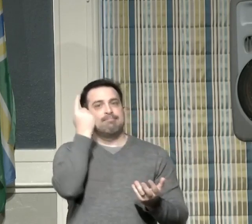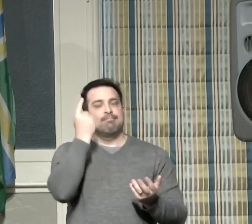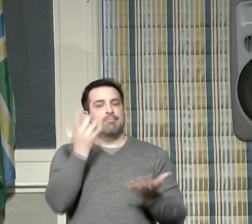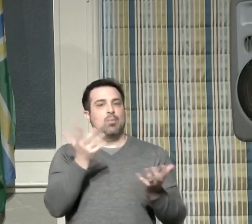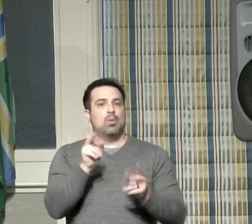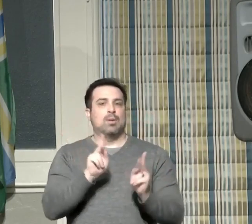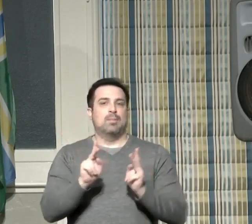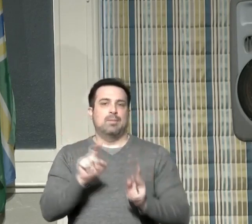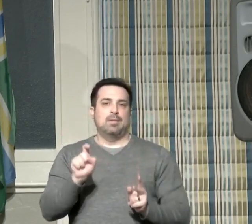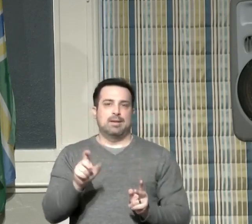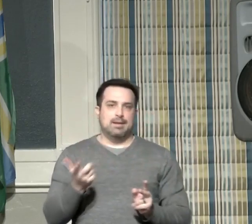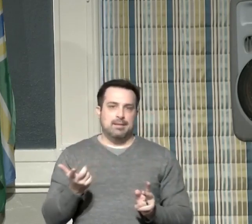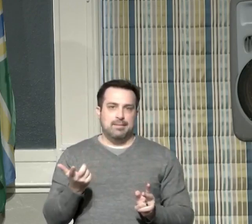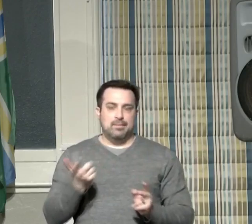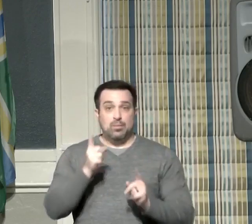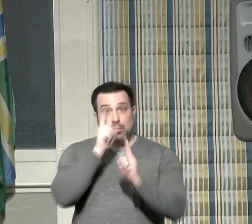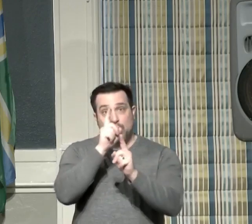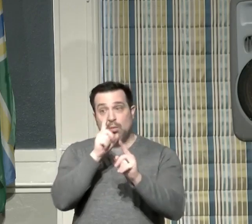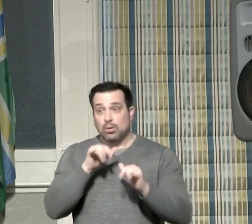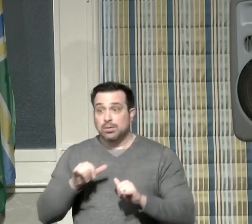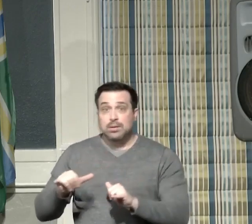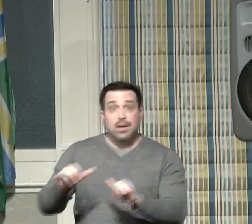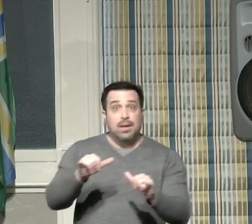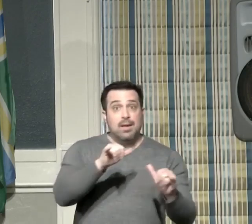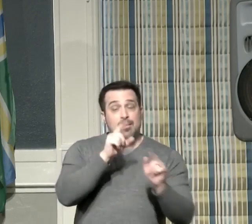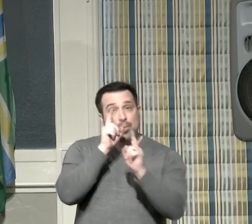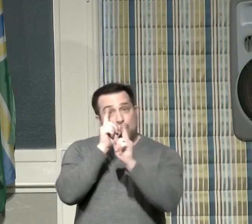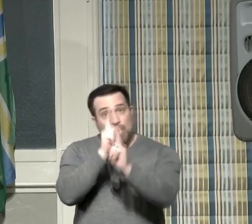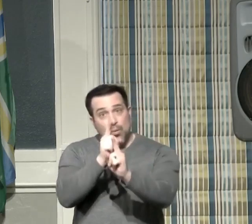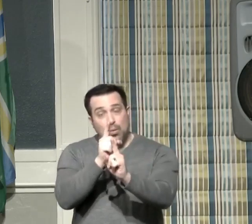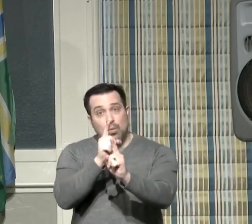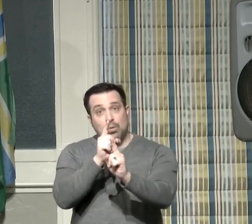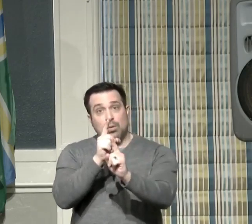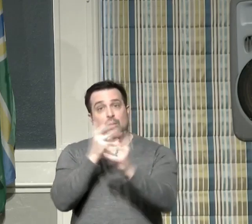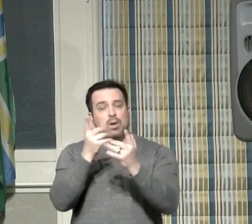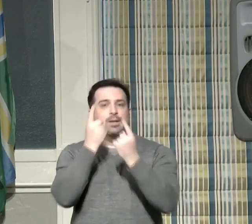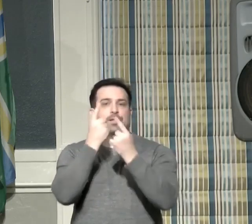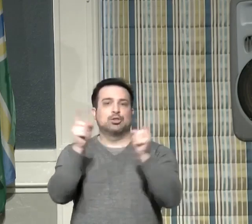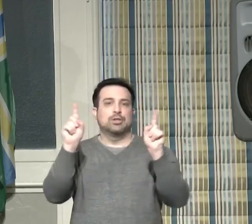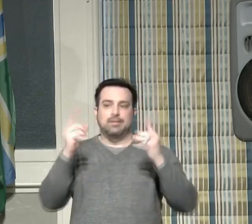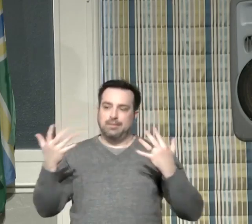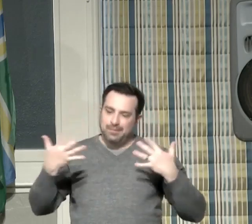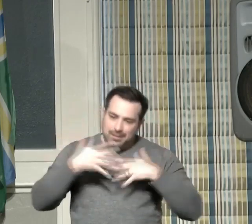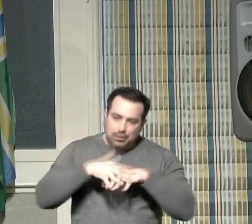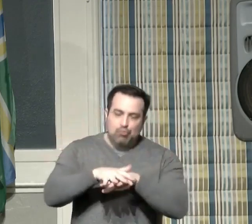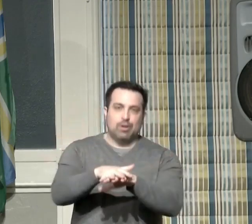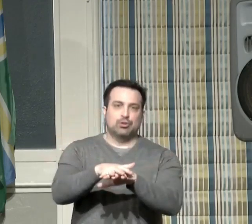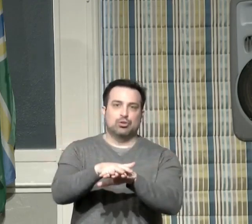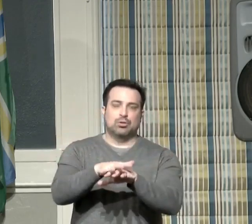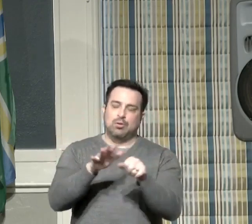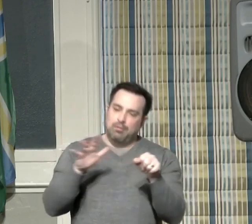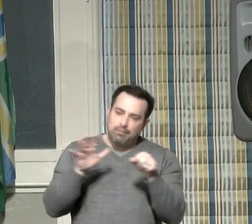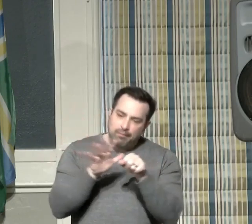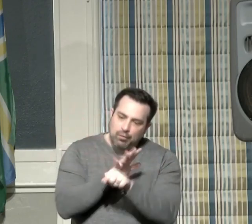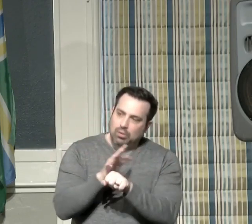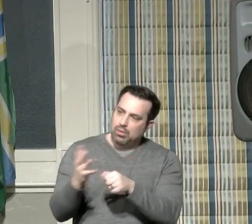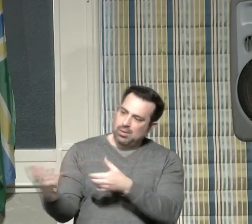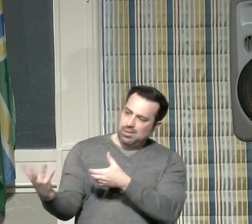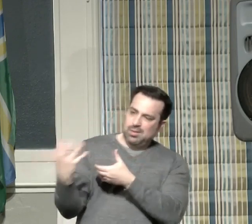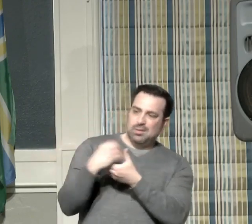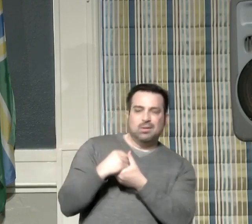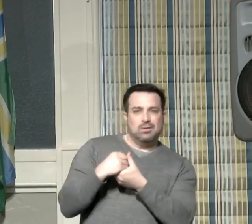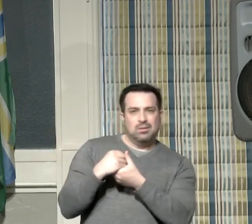need, all with the same goal, which is to achieve integration, to achieve full participation,